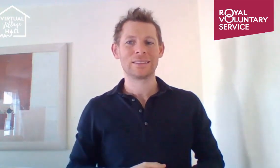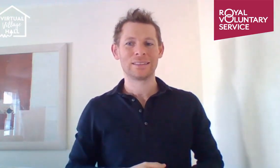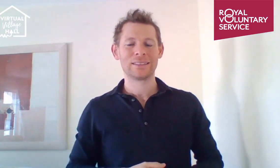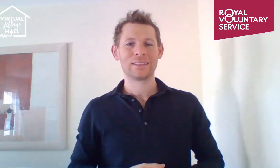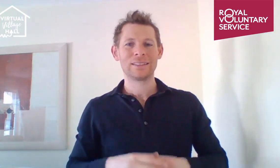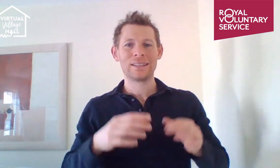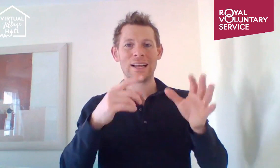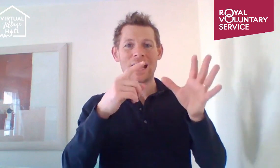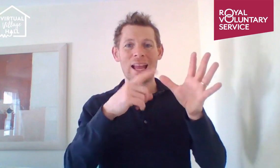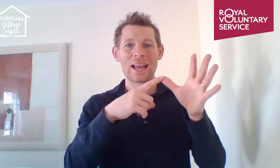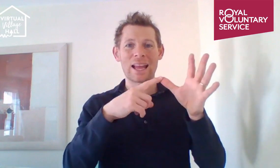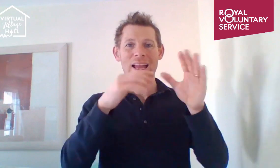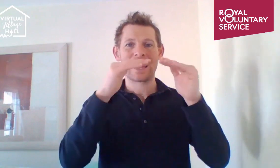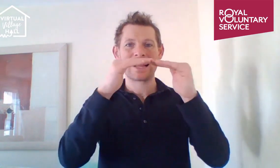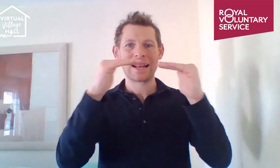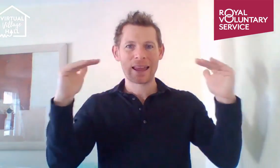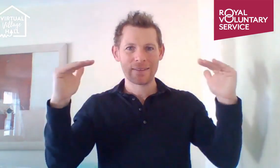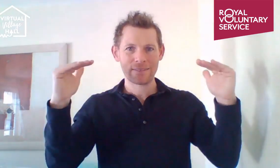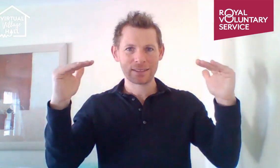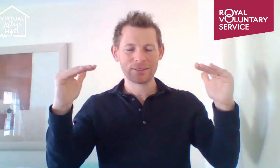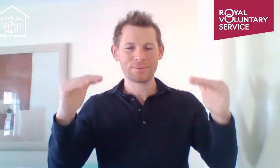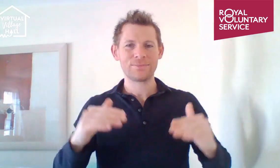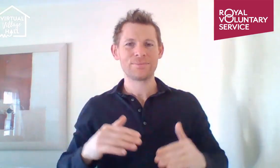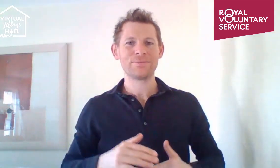Number six, A level.